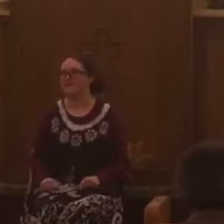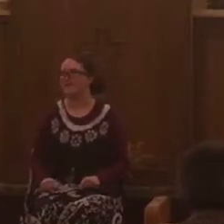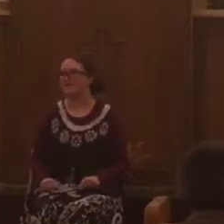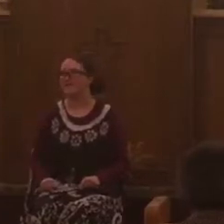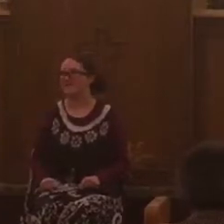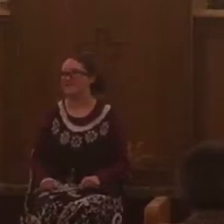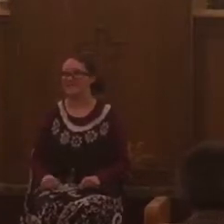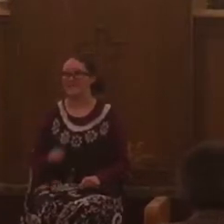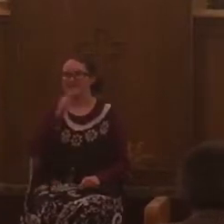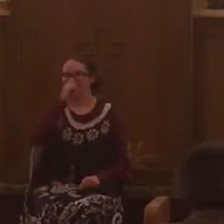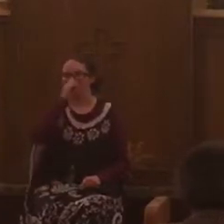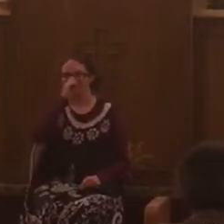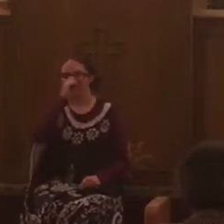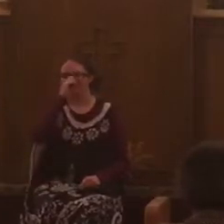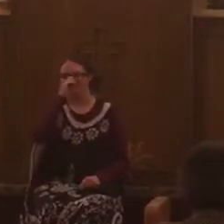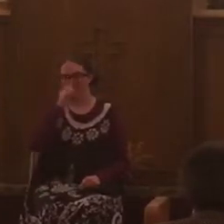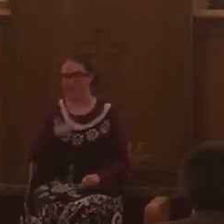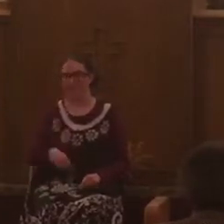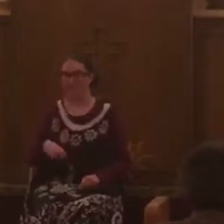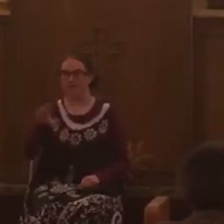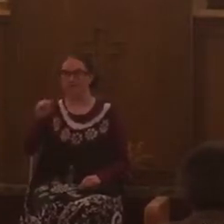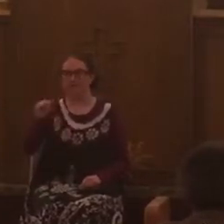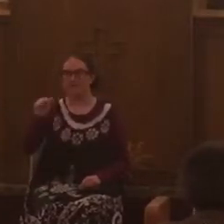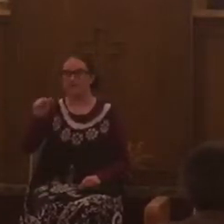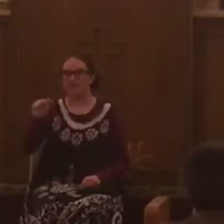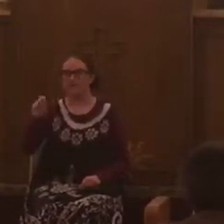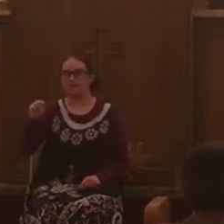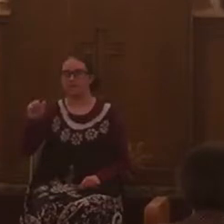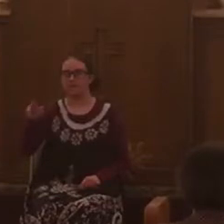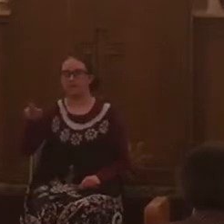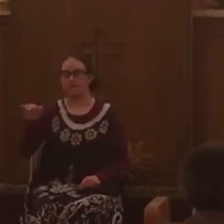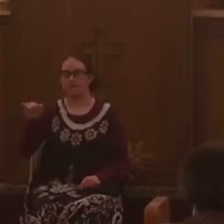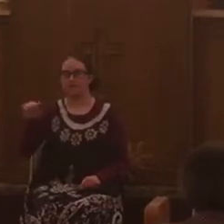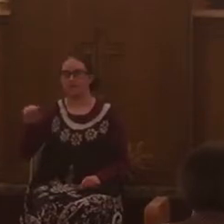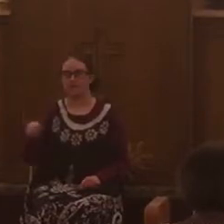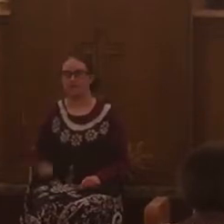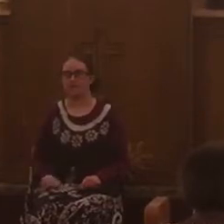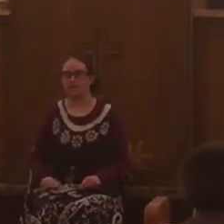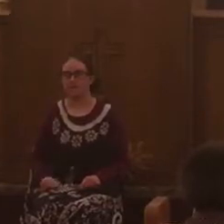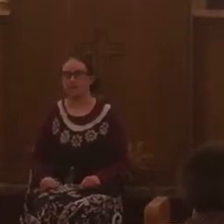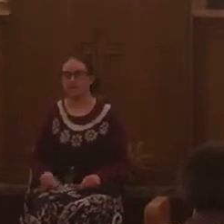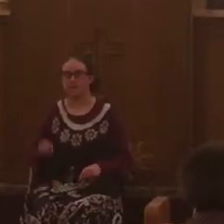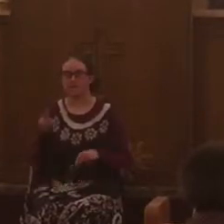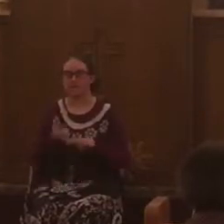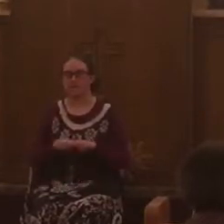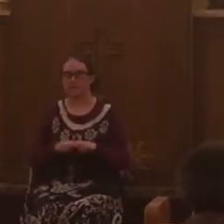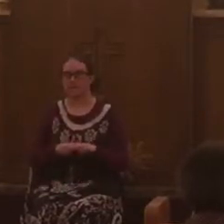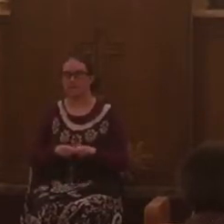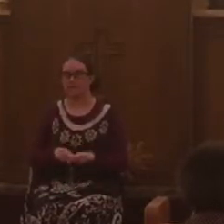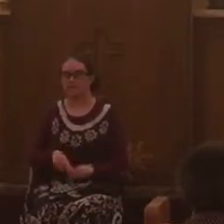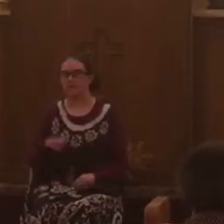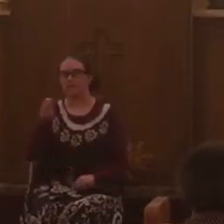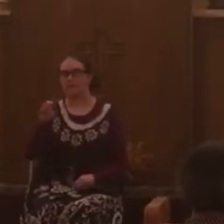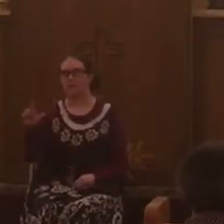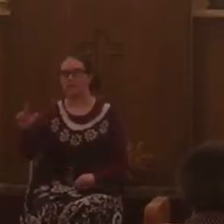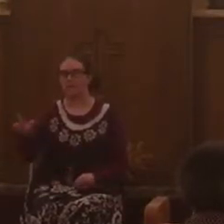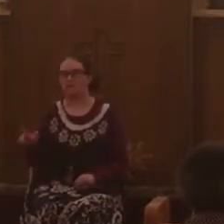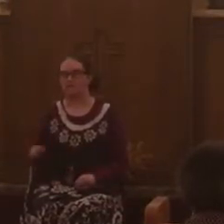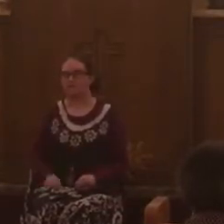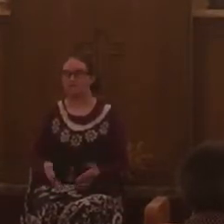Samaria. Okay. And so he sent them to Walmart. He